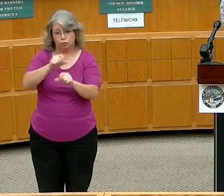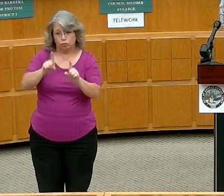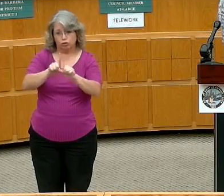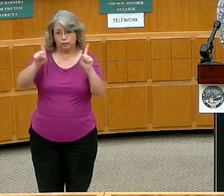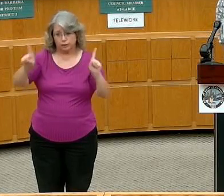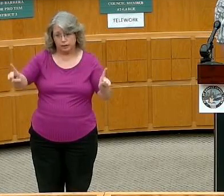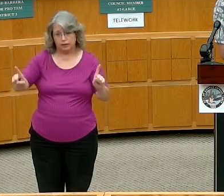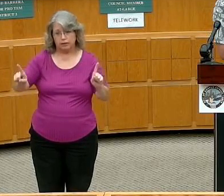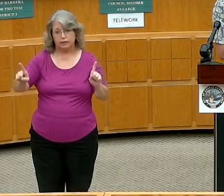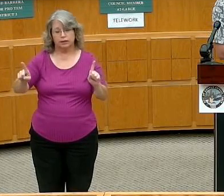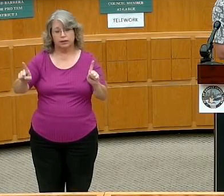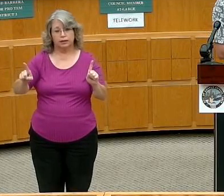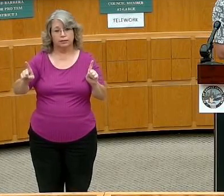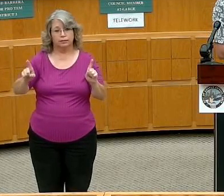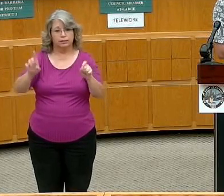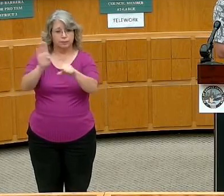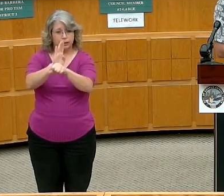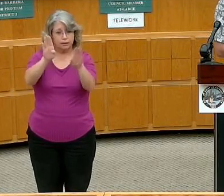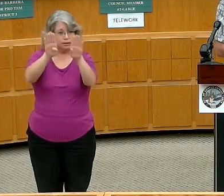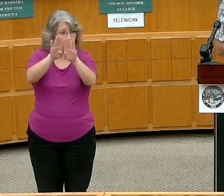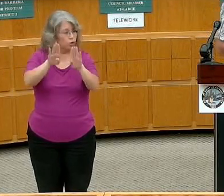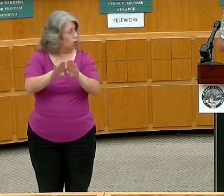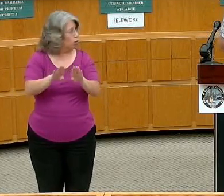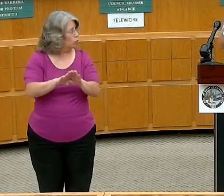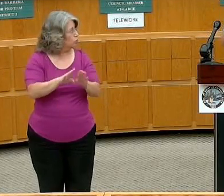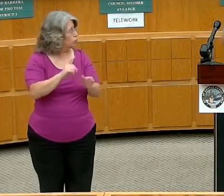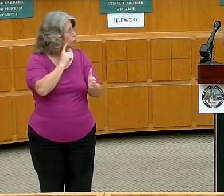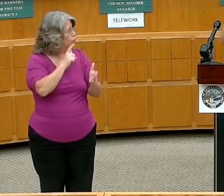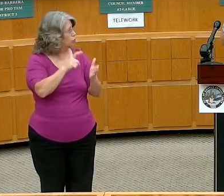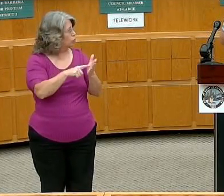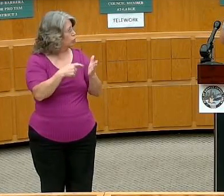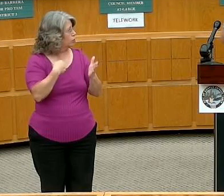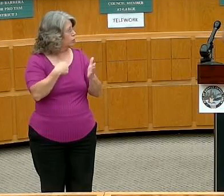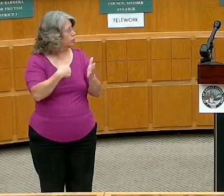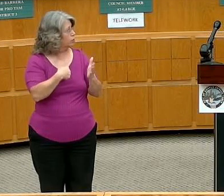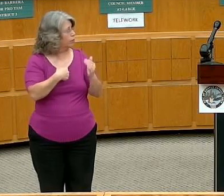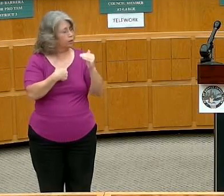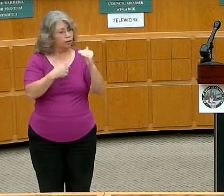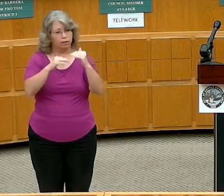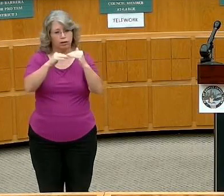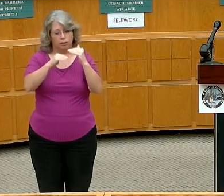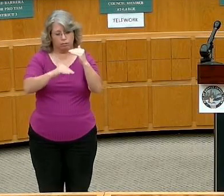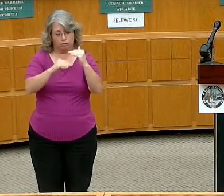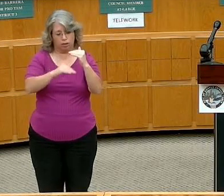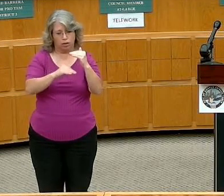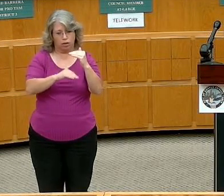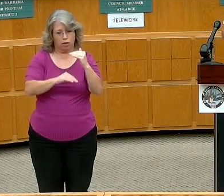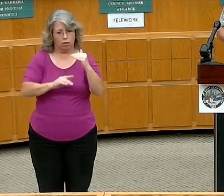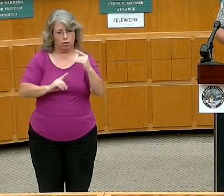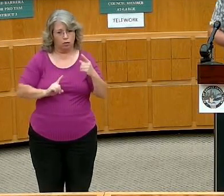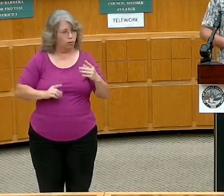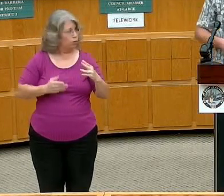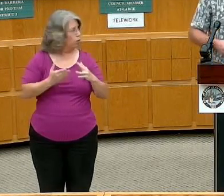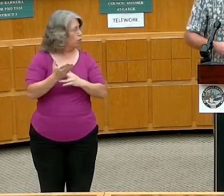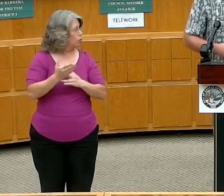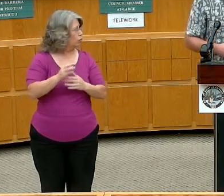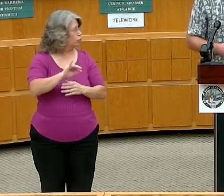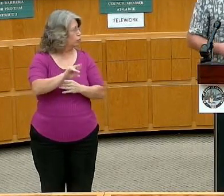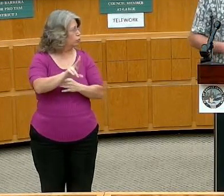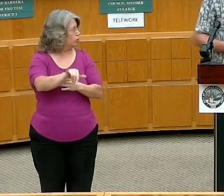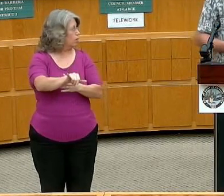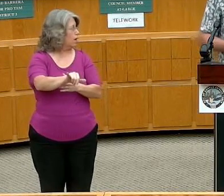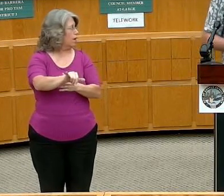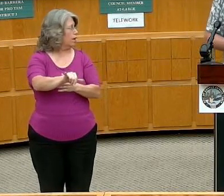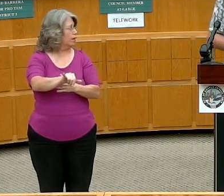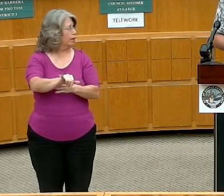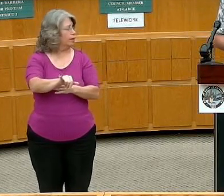the capacity line right here near the bottom. We stay well below it, at least out till July in this projection of the